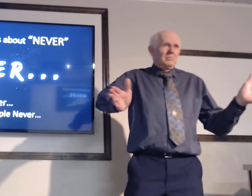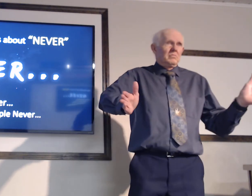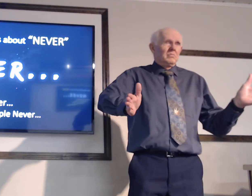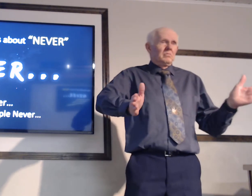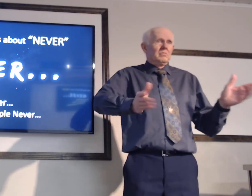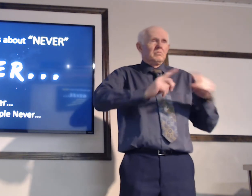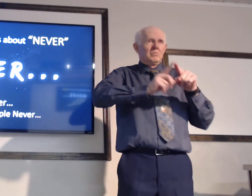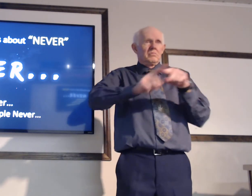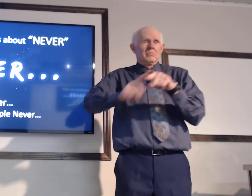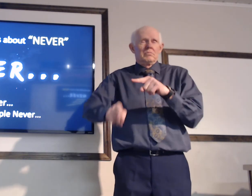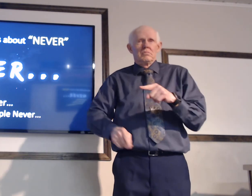Very general.